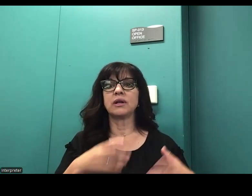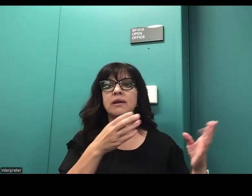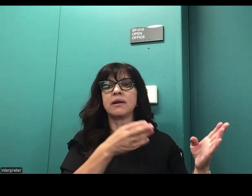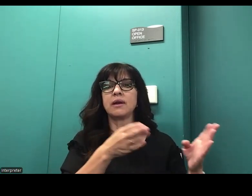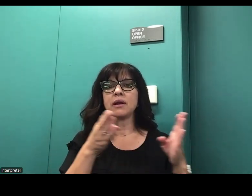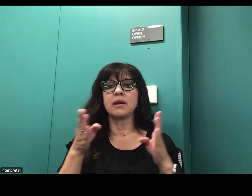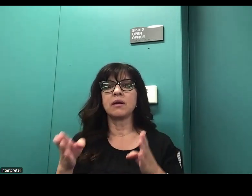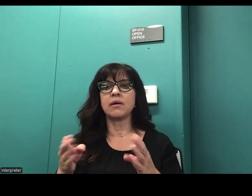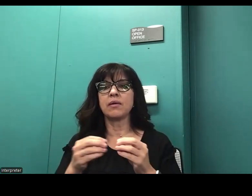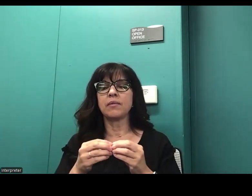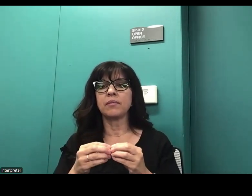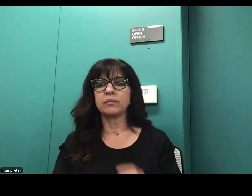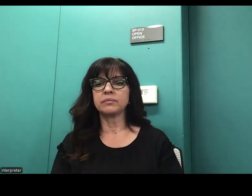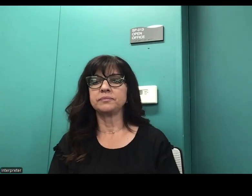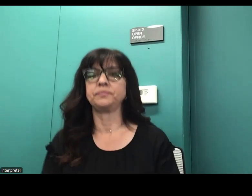That's not, okay.